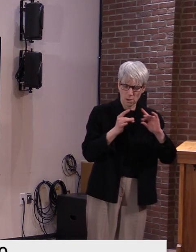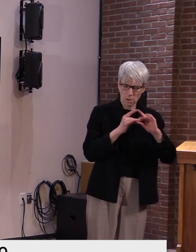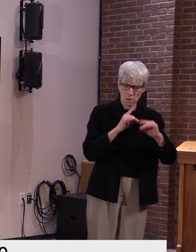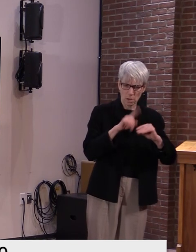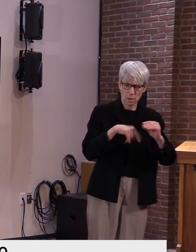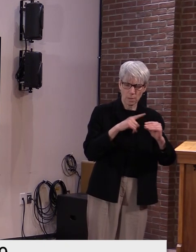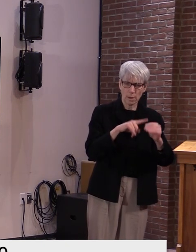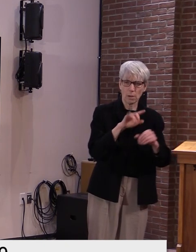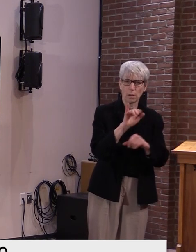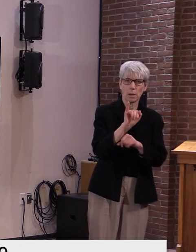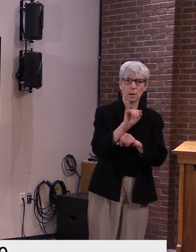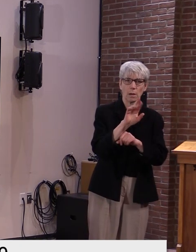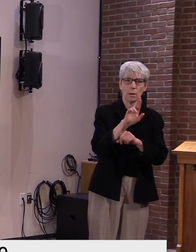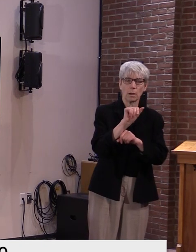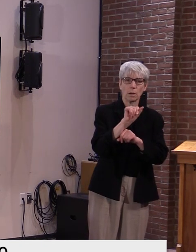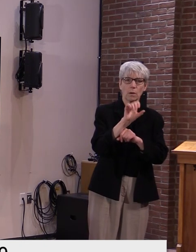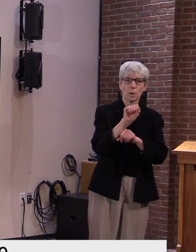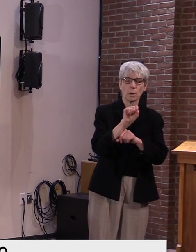Irisburg